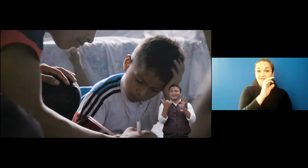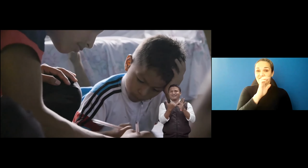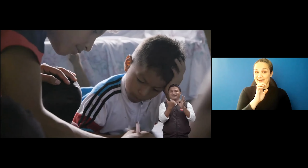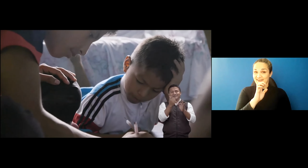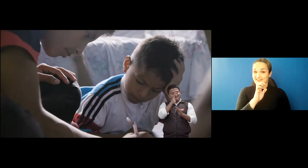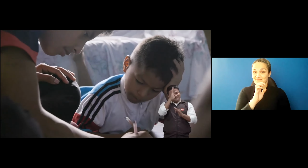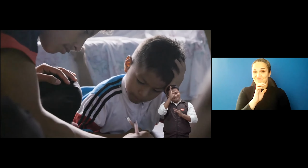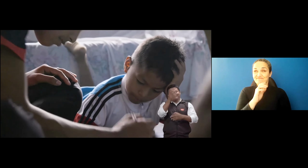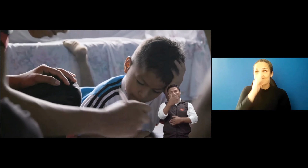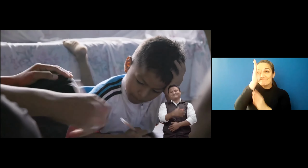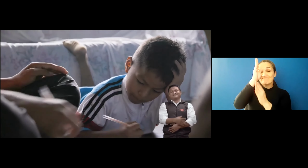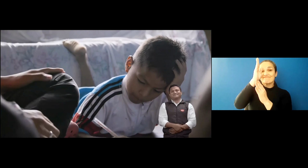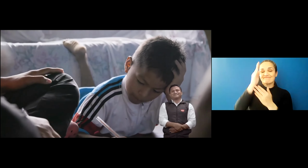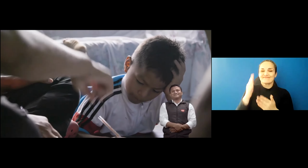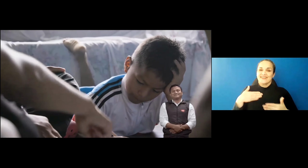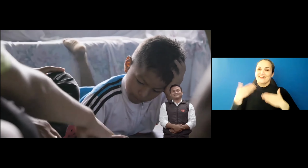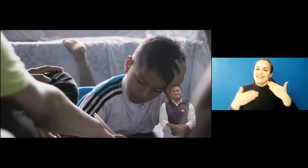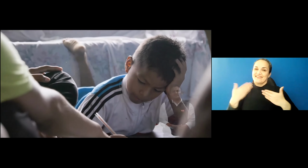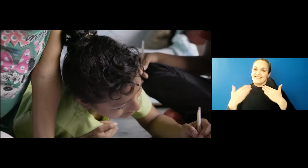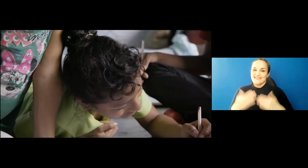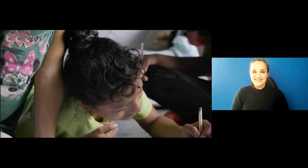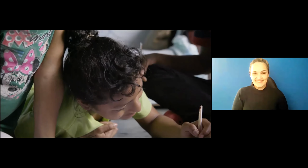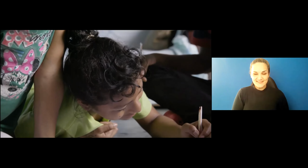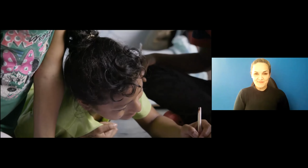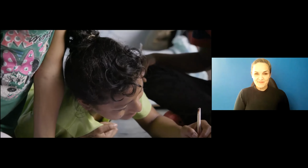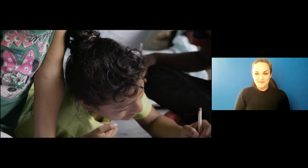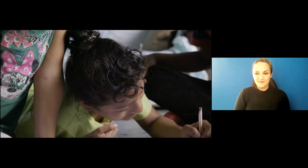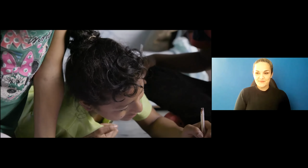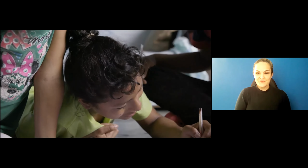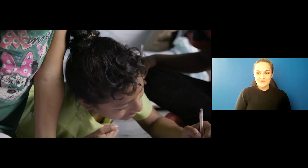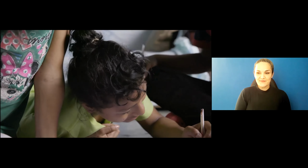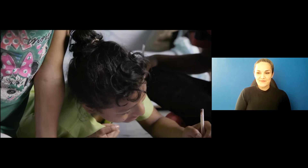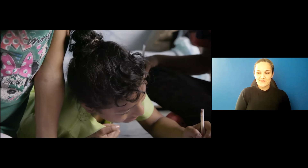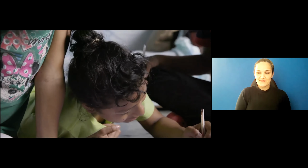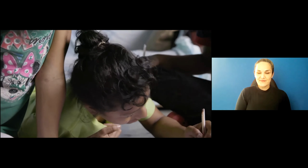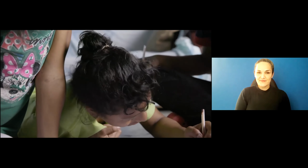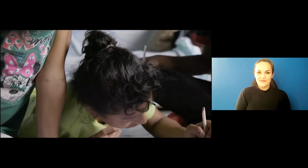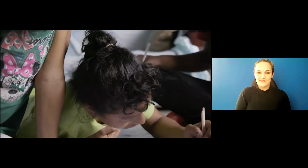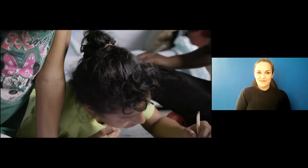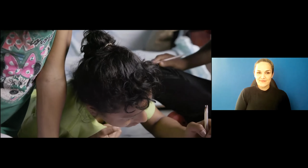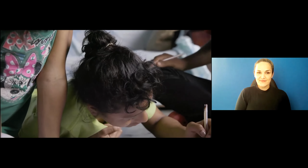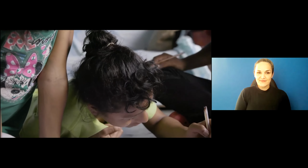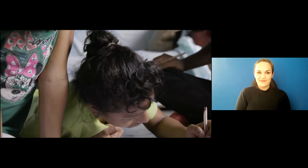as we can keep him happy, then we're good.